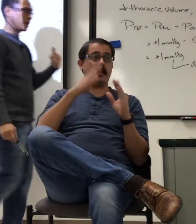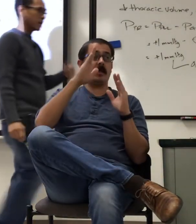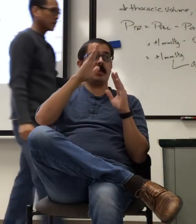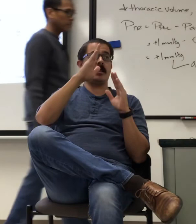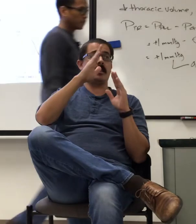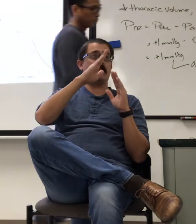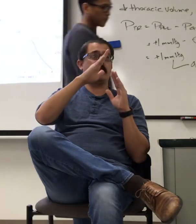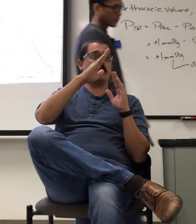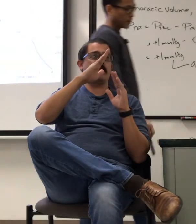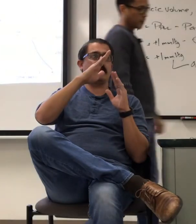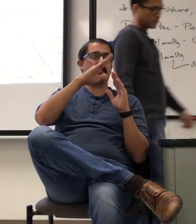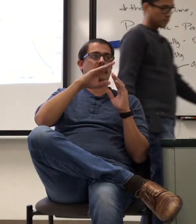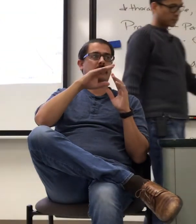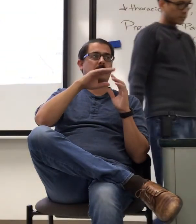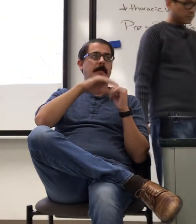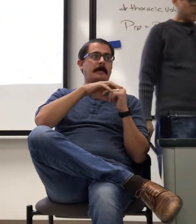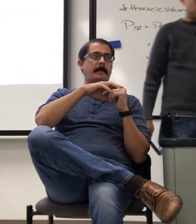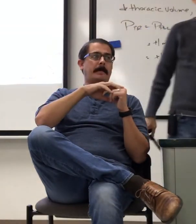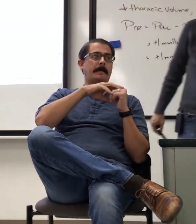especially.